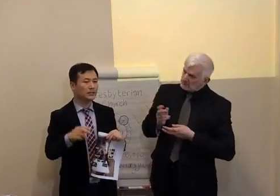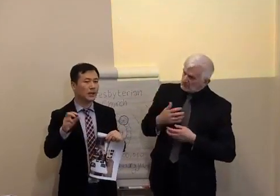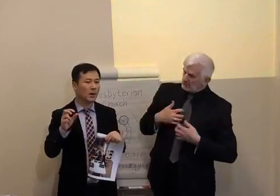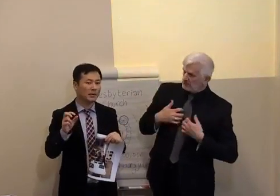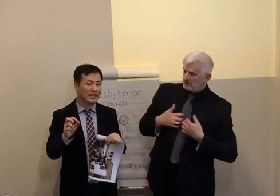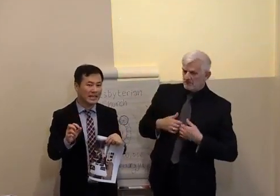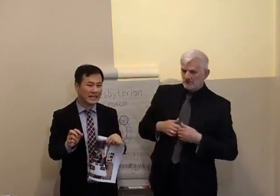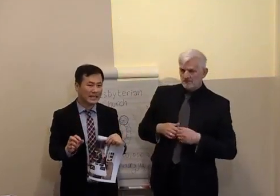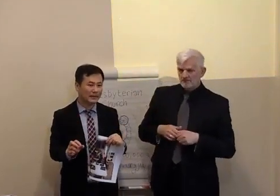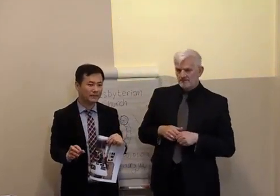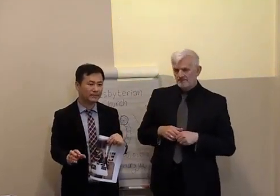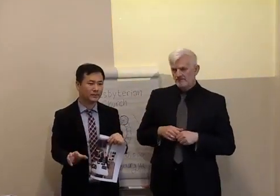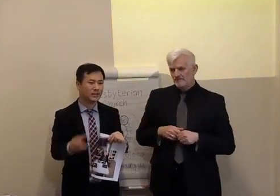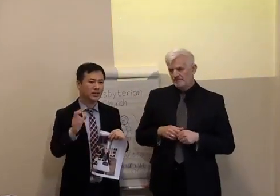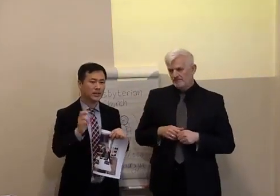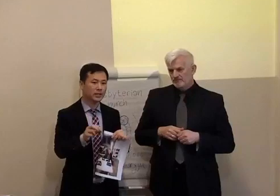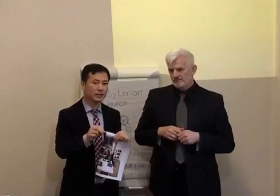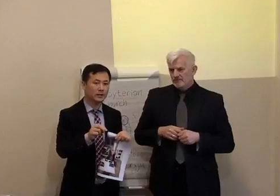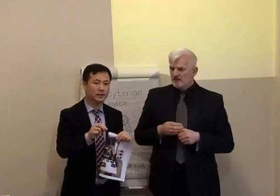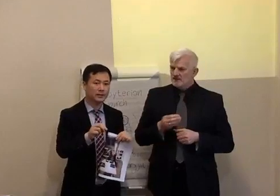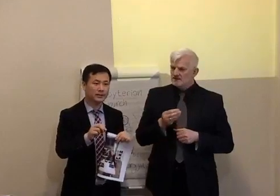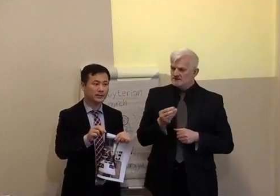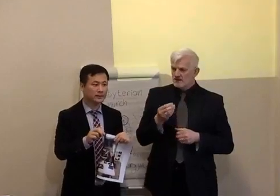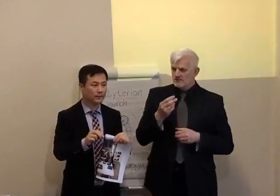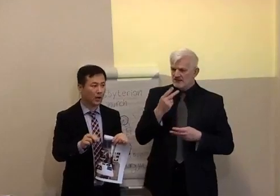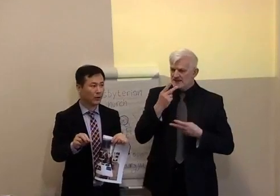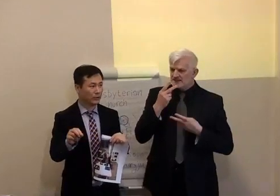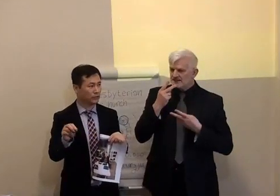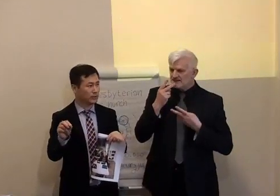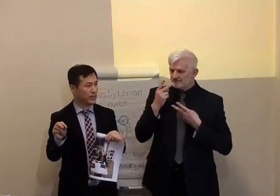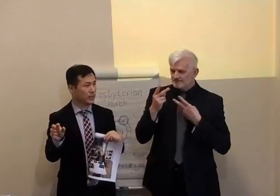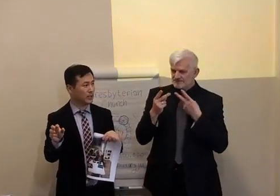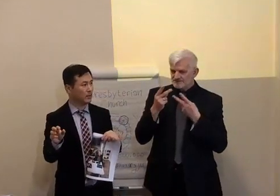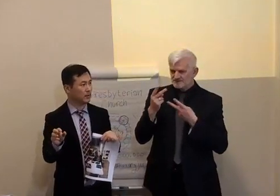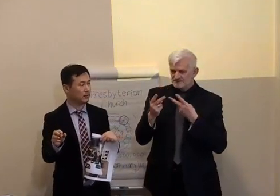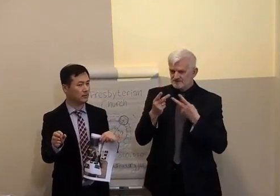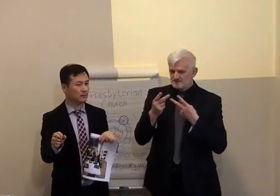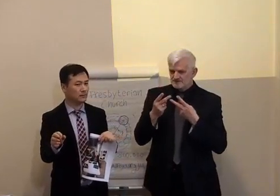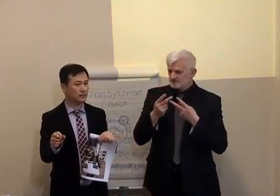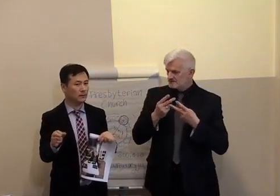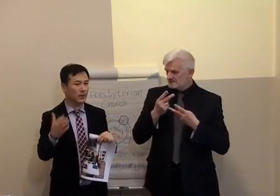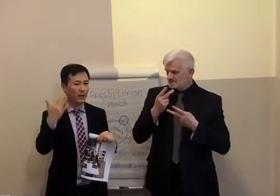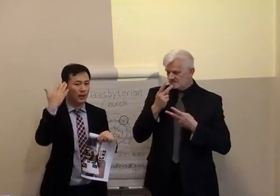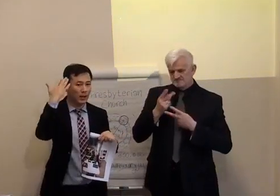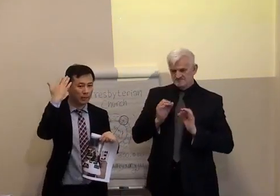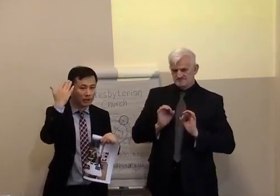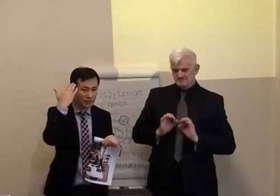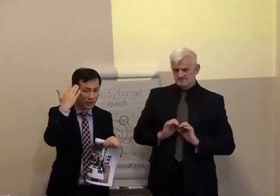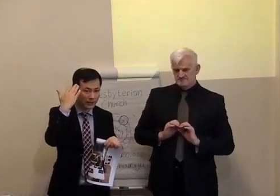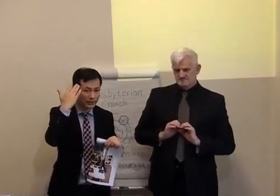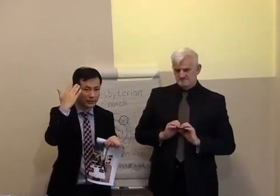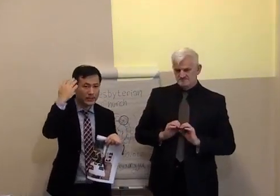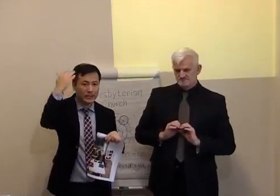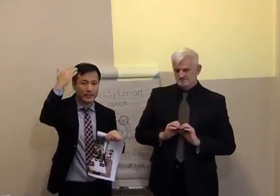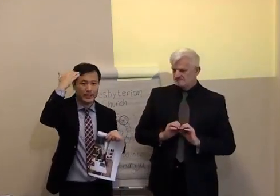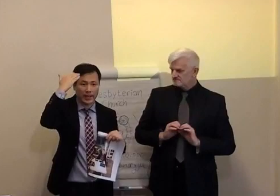Some of the hymns he followed to sing. I recognized he